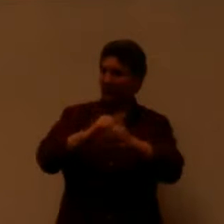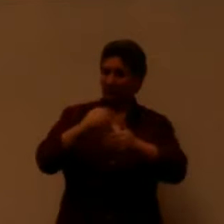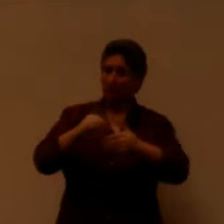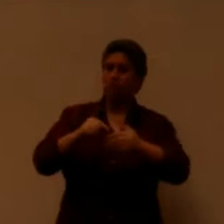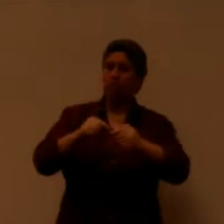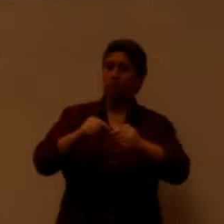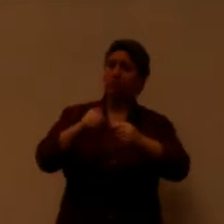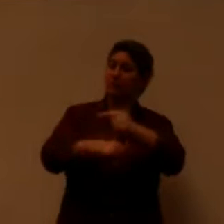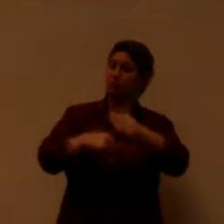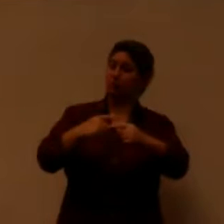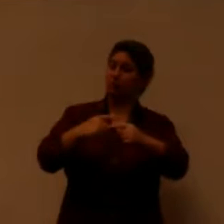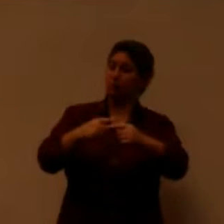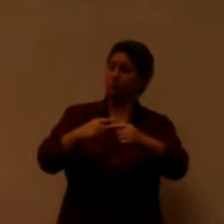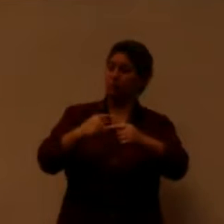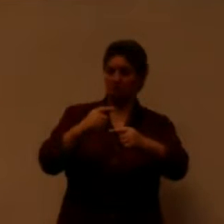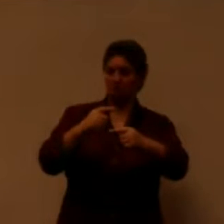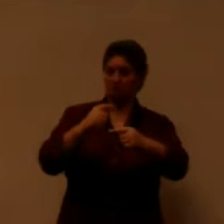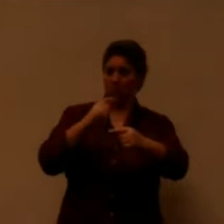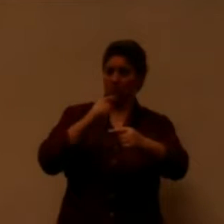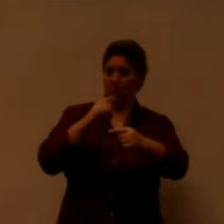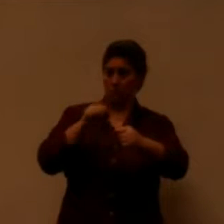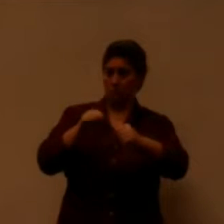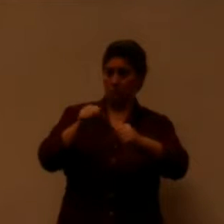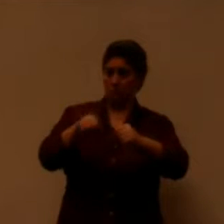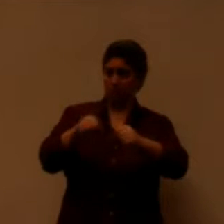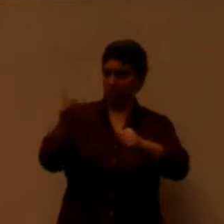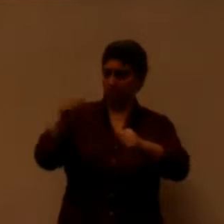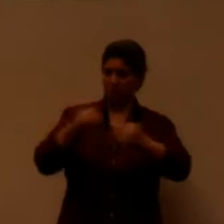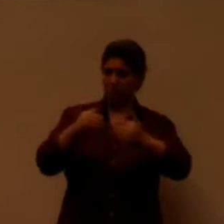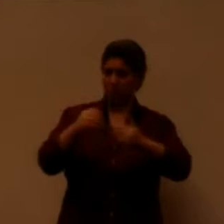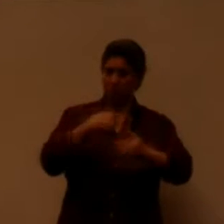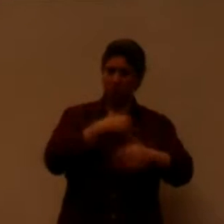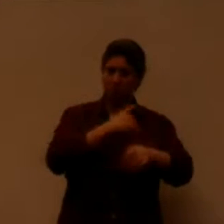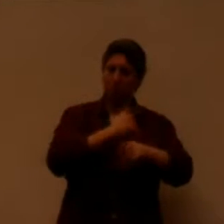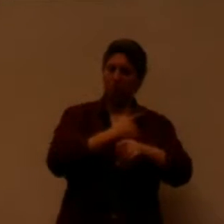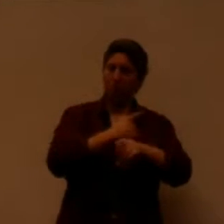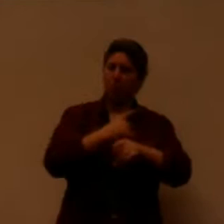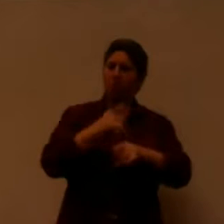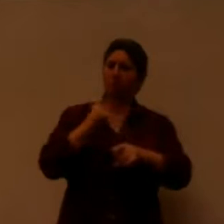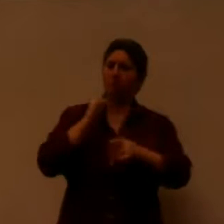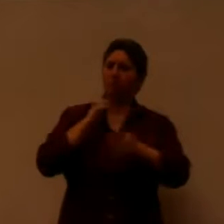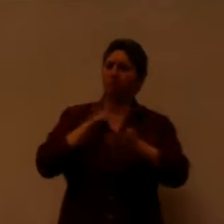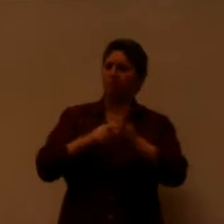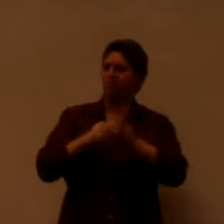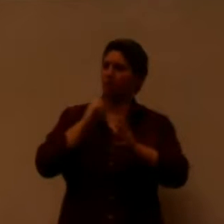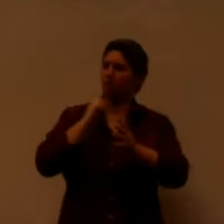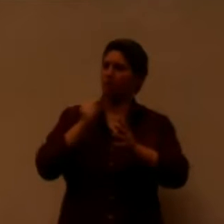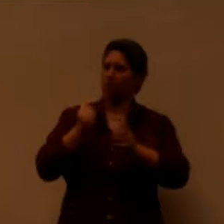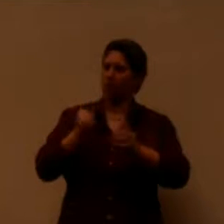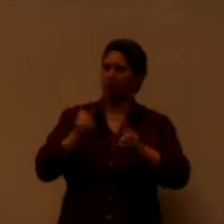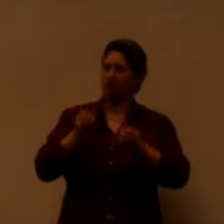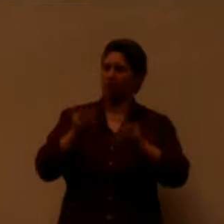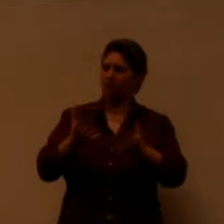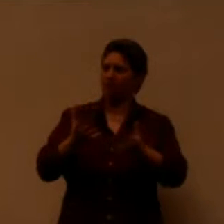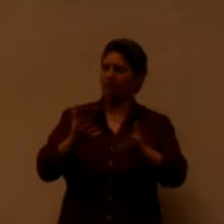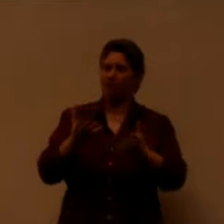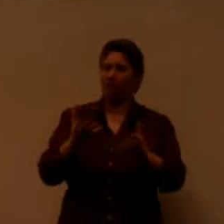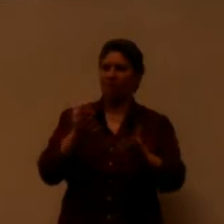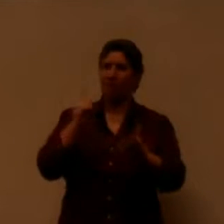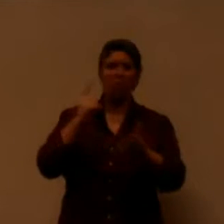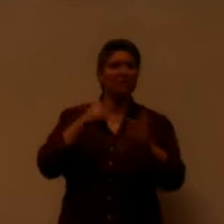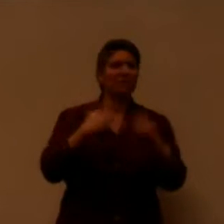moment, the advertisement's about to work for the NAG. Within the next year, we've talked about the deaf